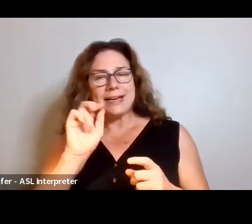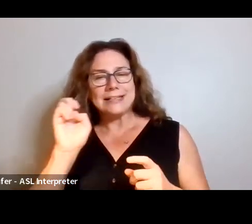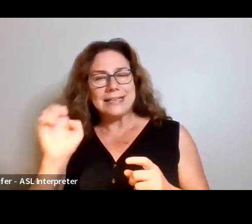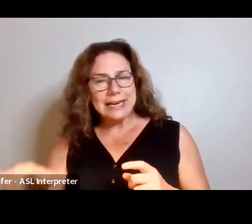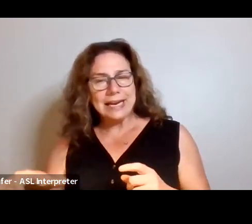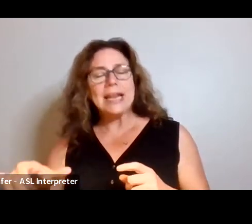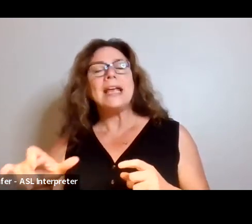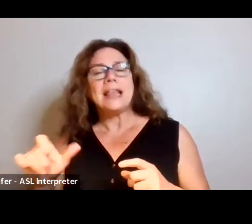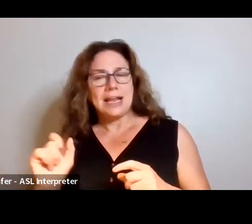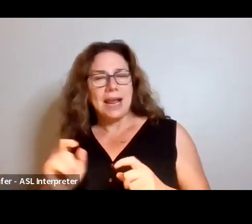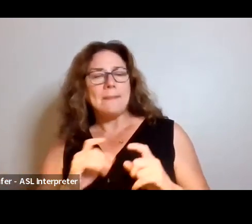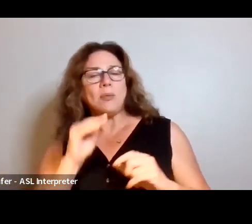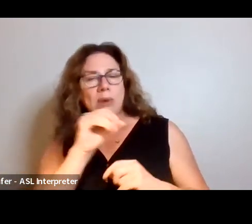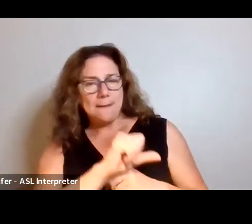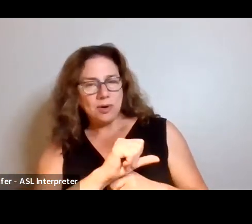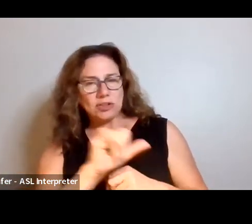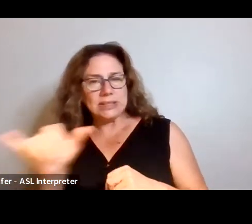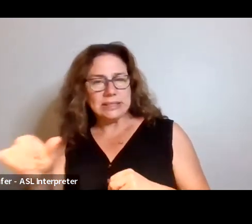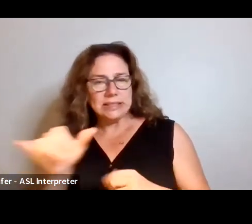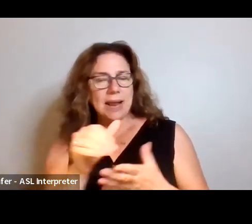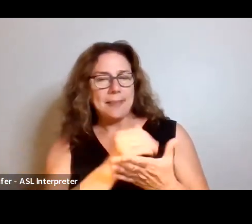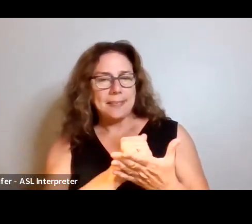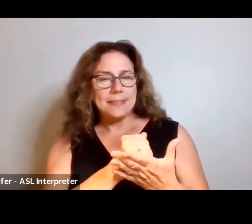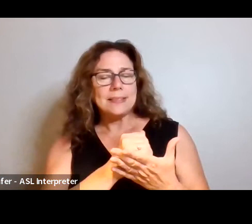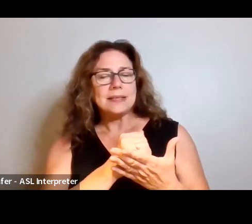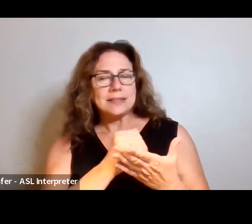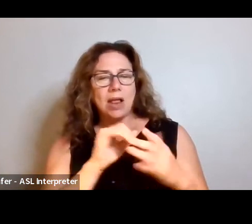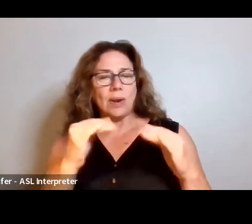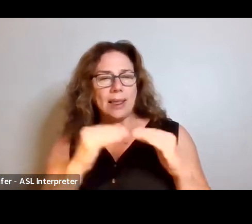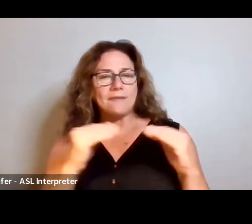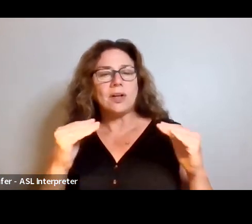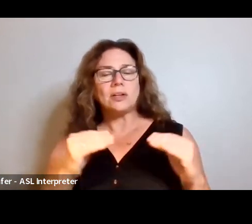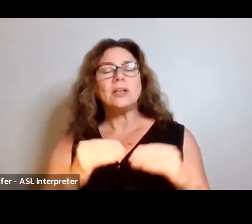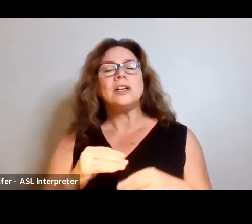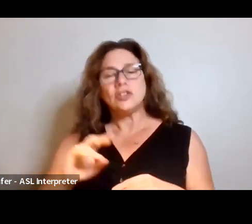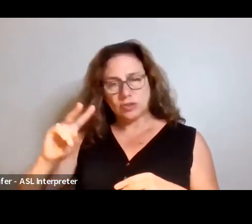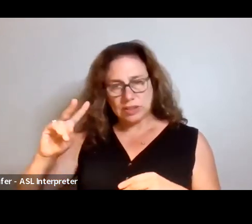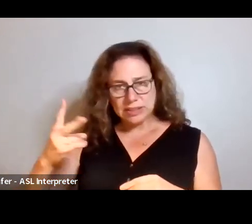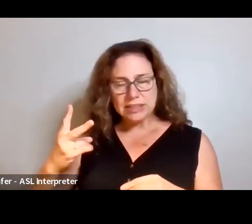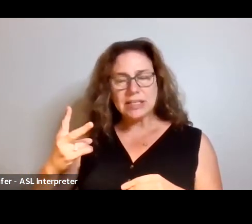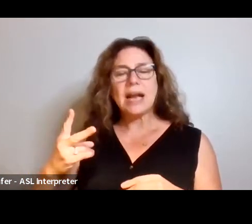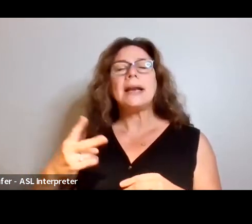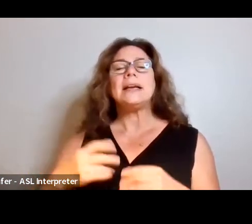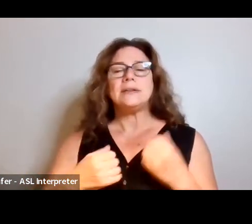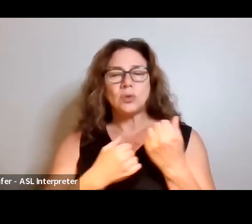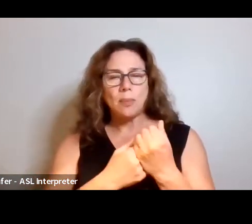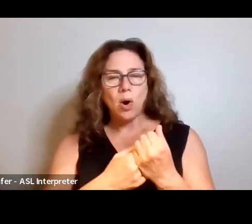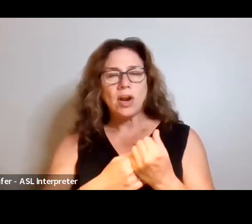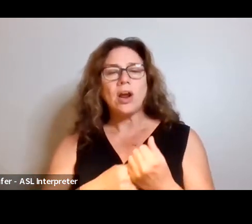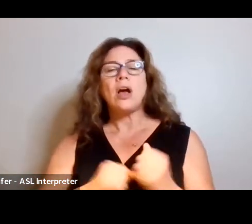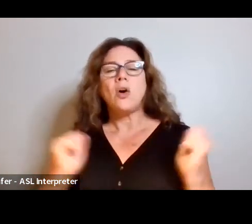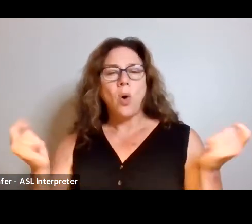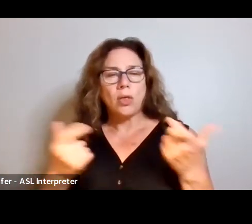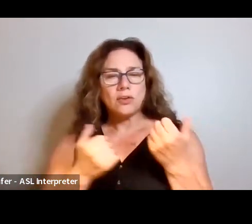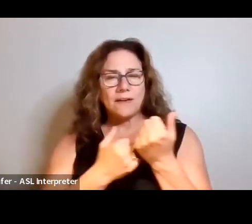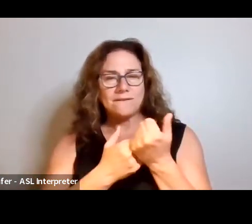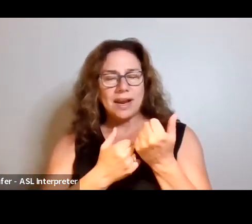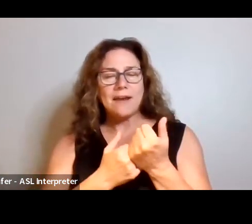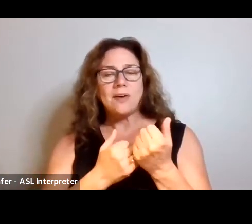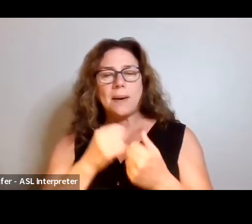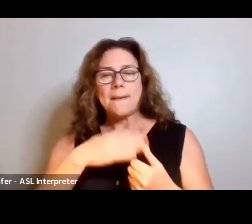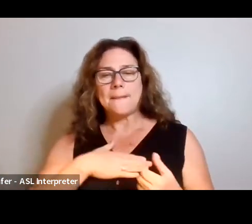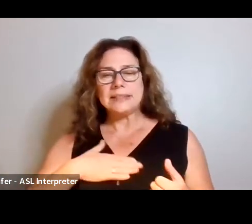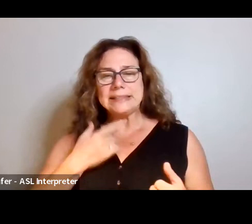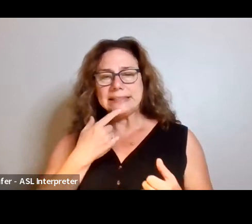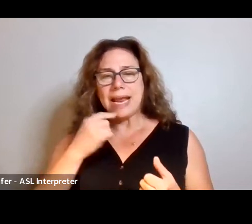motion. I move. Okay, move for approval by trustee Andrade Zuniga. Is there a second? Second. Second by trustee Griffin. All those in favor, please say aye.